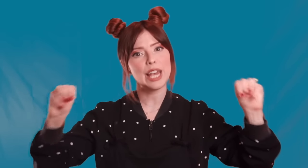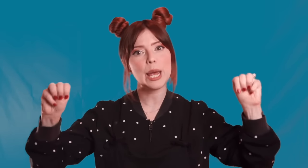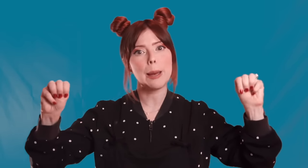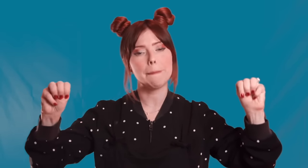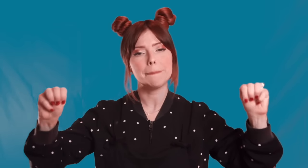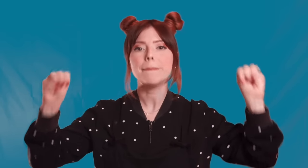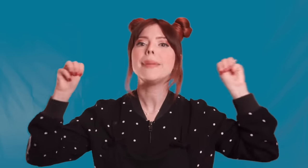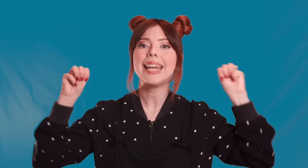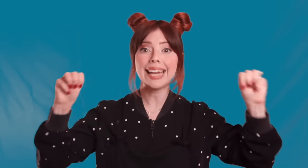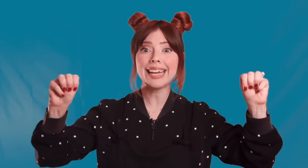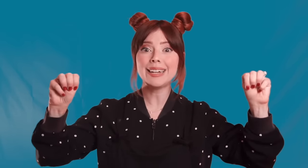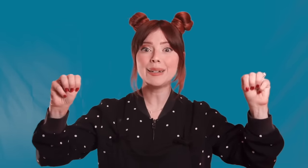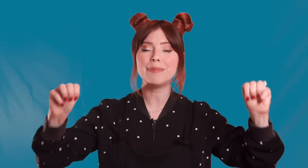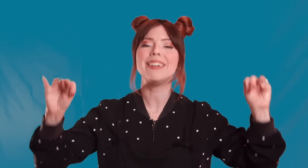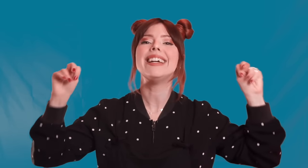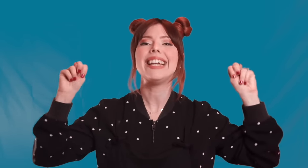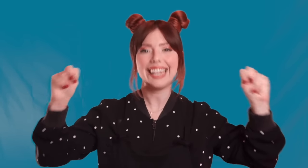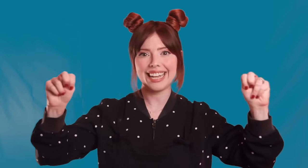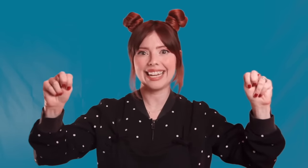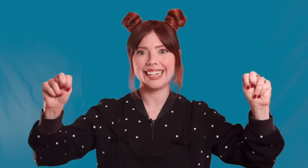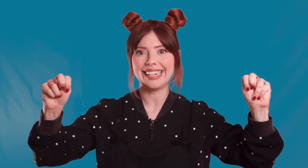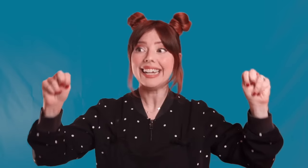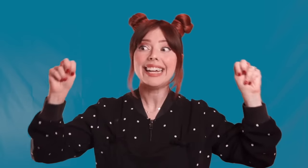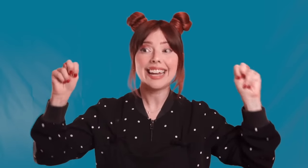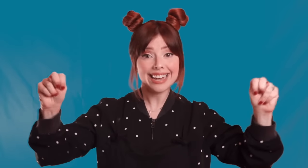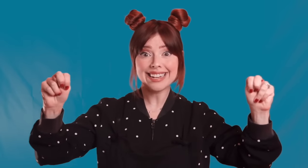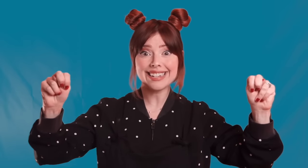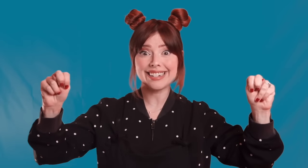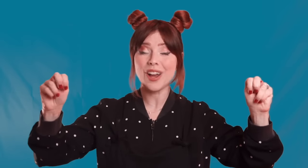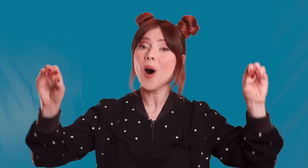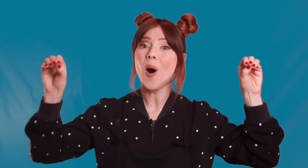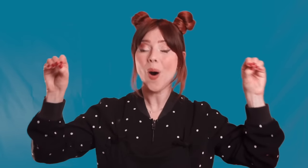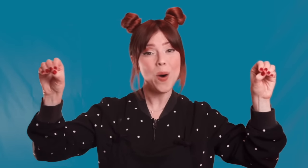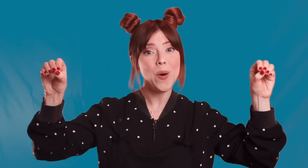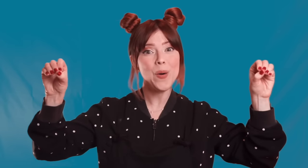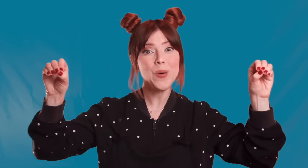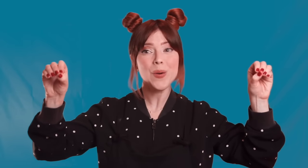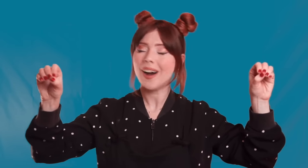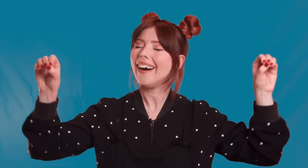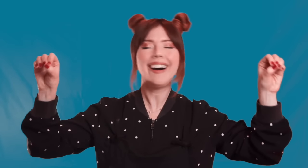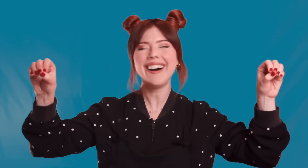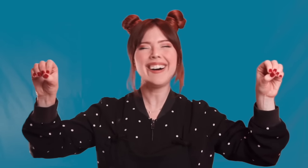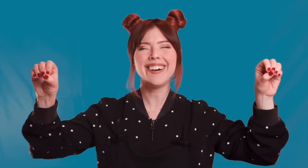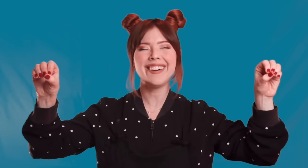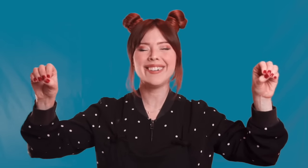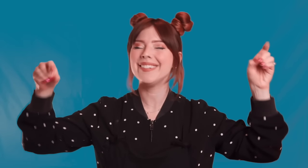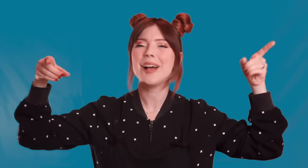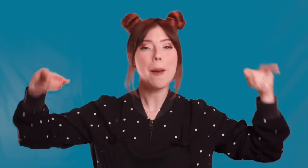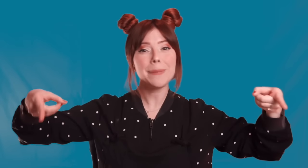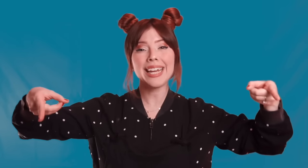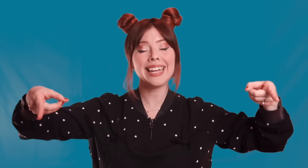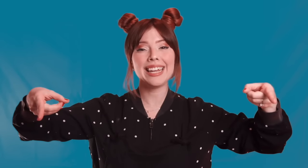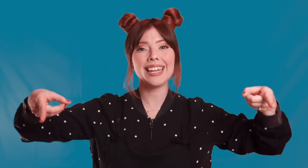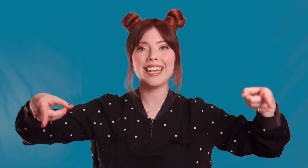M, M, N, N, O, O, P,